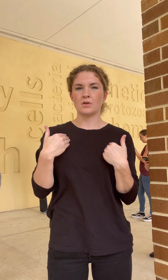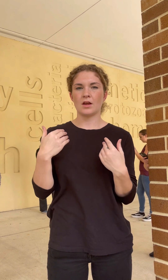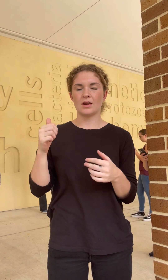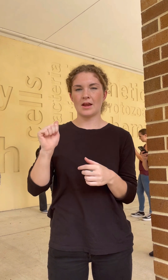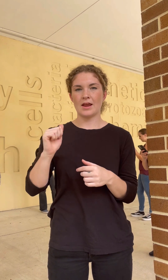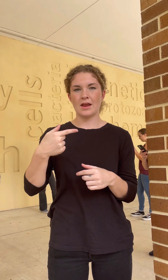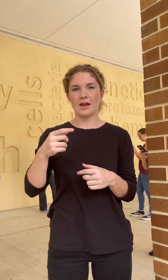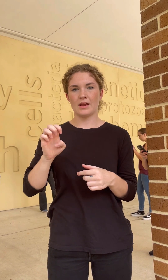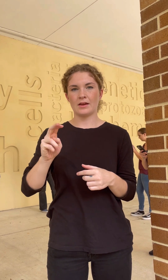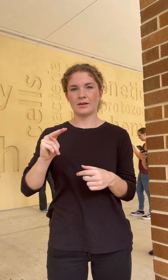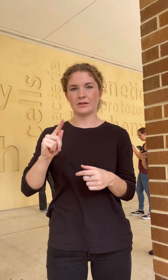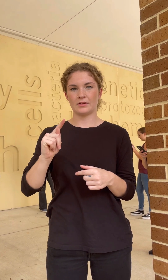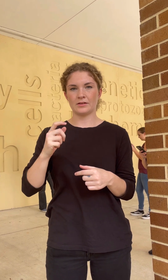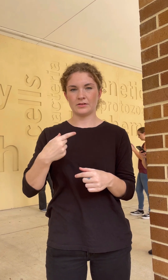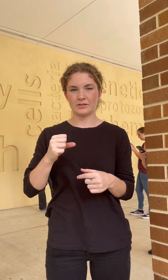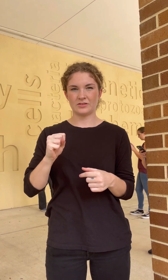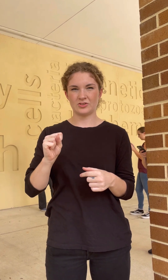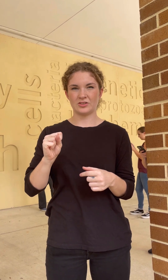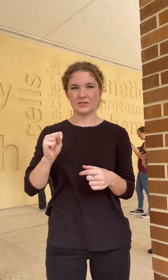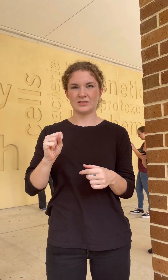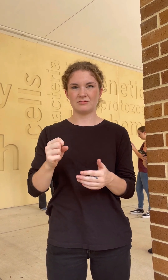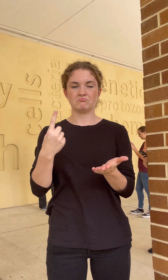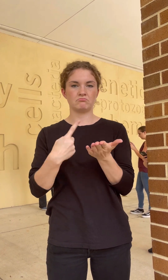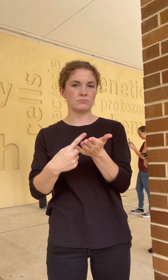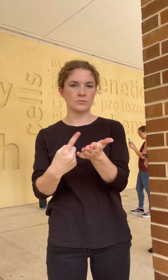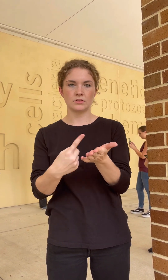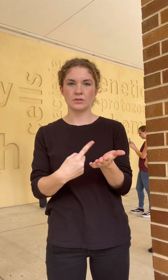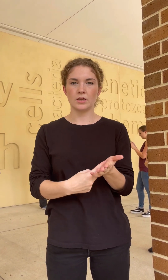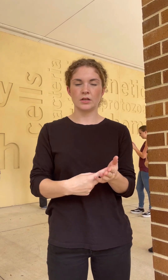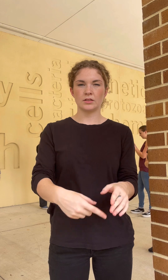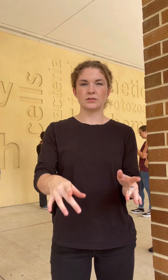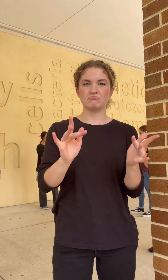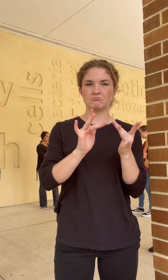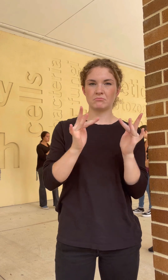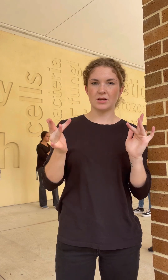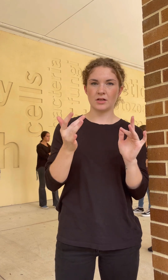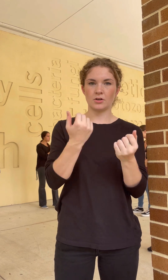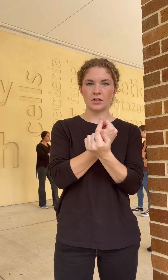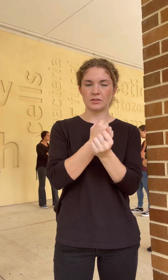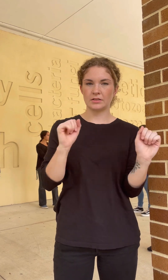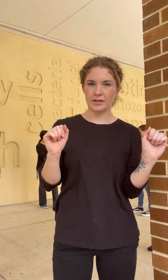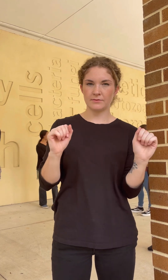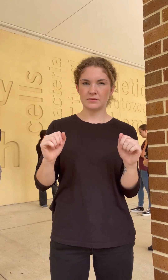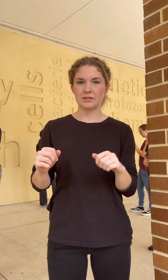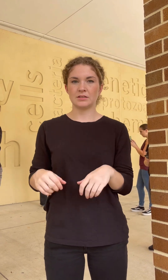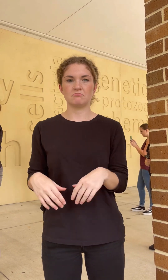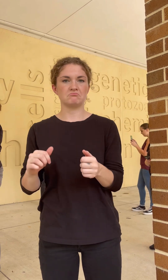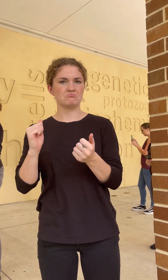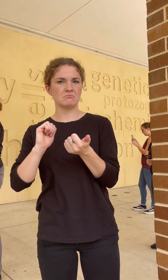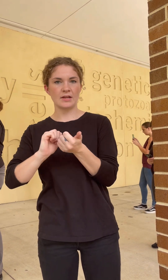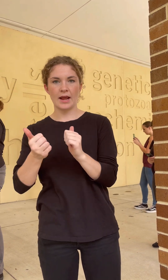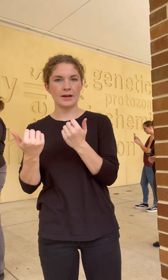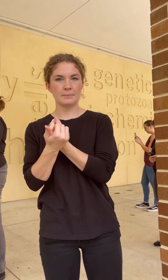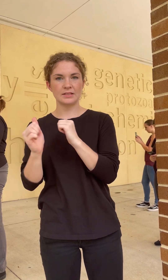about like cybersecurity, internet safety, how to be safe online. Sometimes they'll do panels